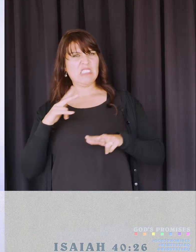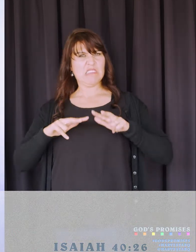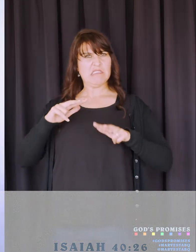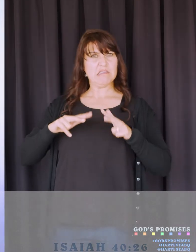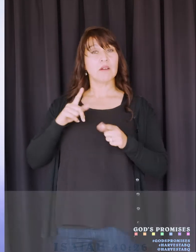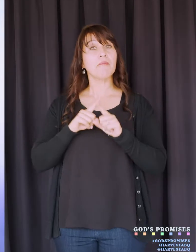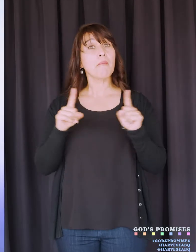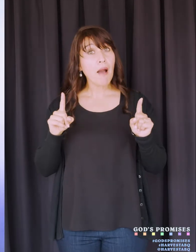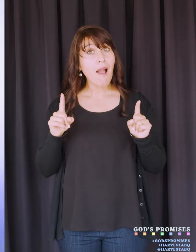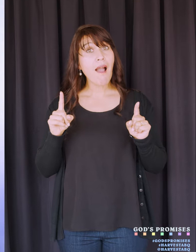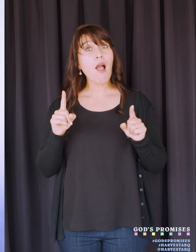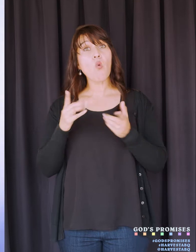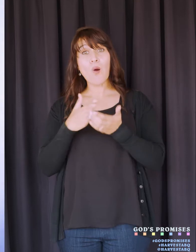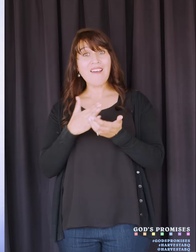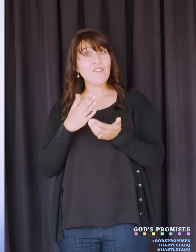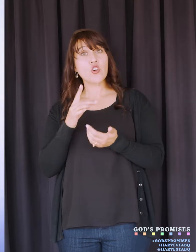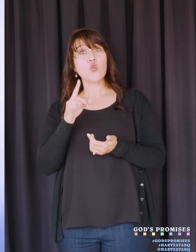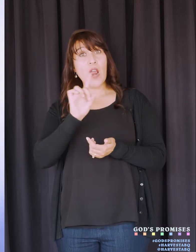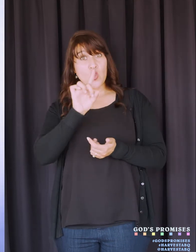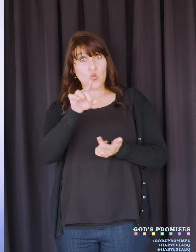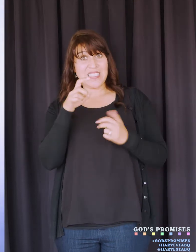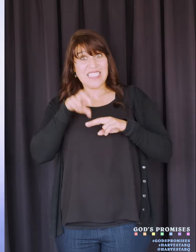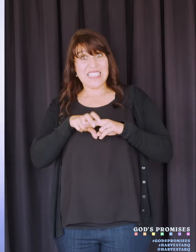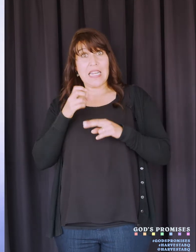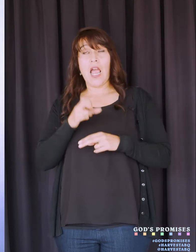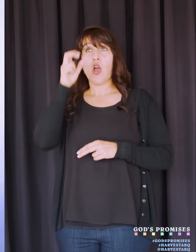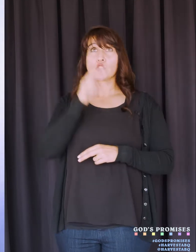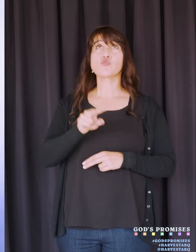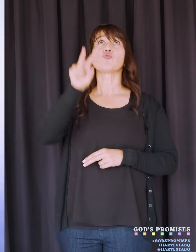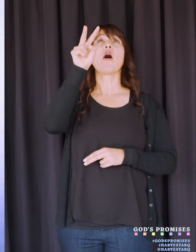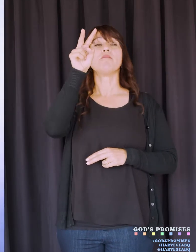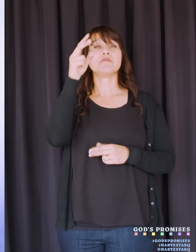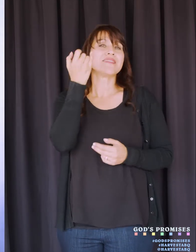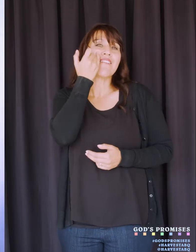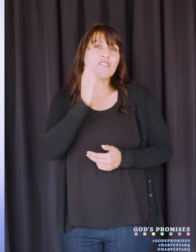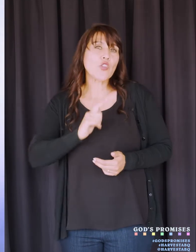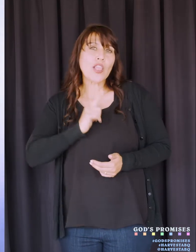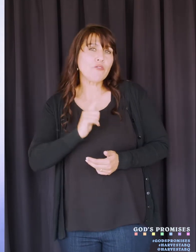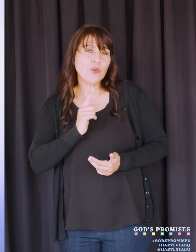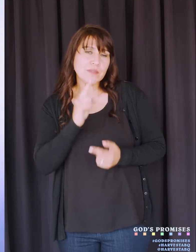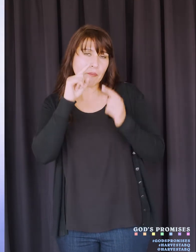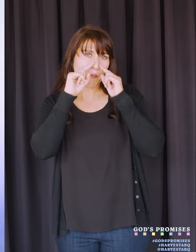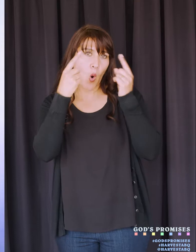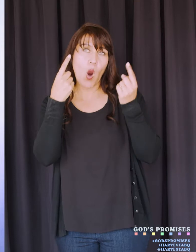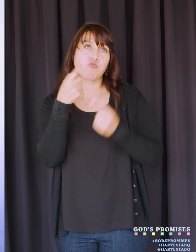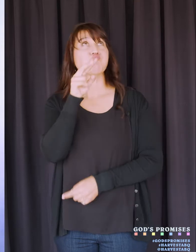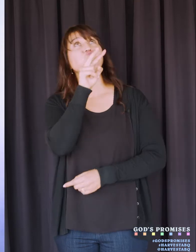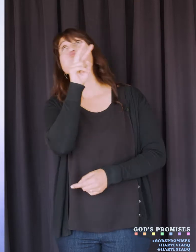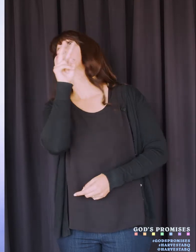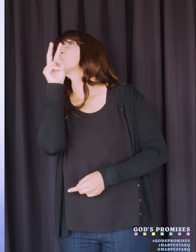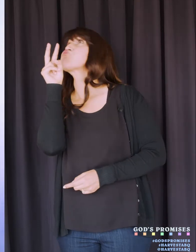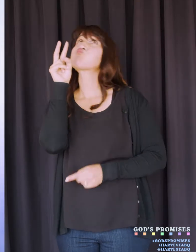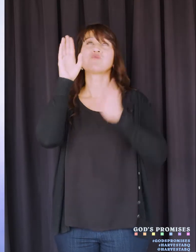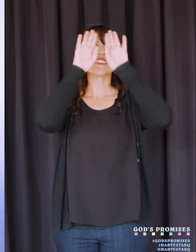awkward, but do me a favor, wherever you're watching from right now, and just look up. If you're in your living room, it's kind of boring. You're just looking at